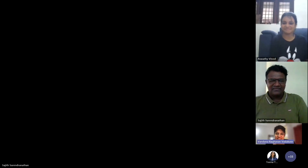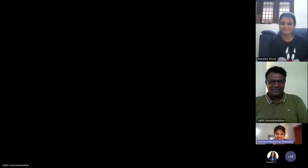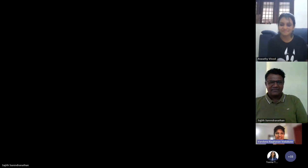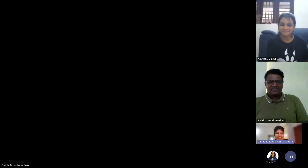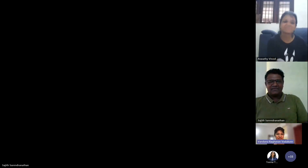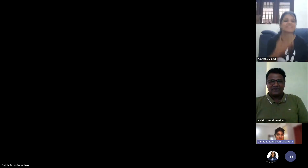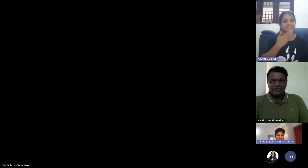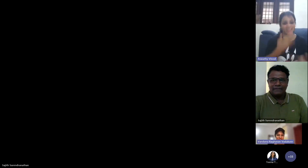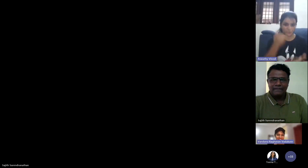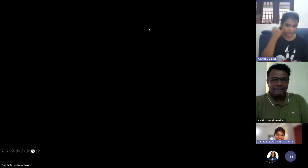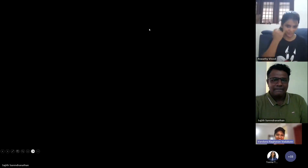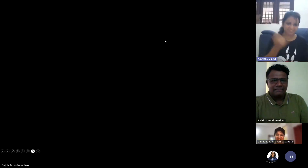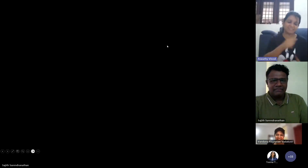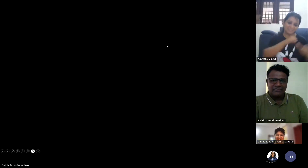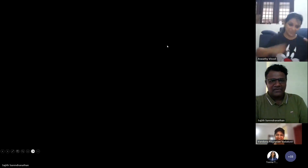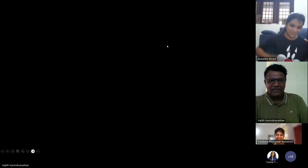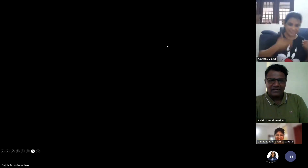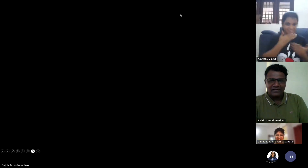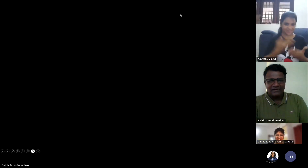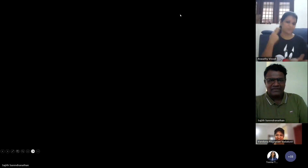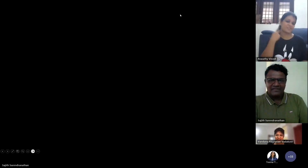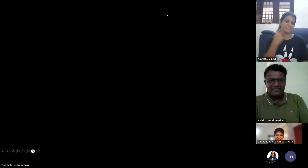Thank you, Sajith. Thank you, Aswathy.